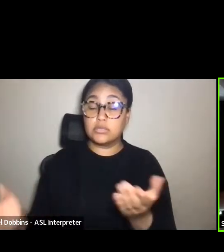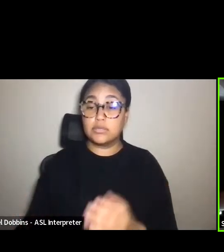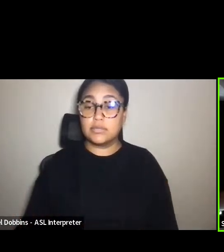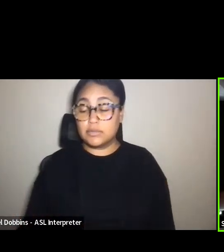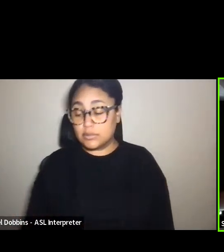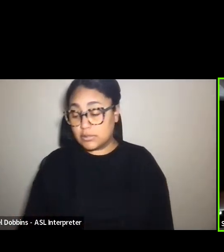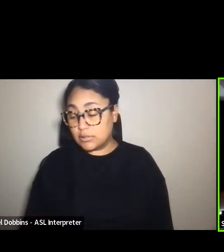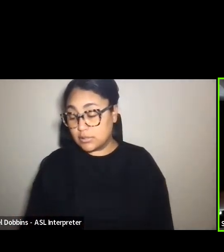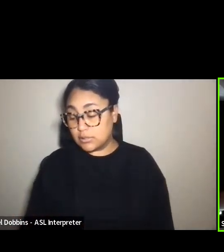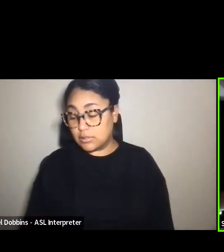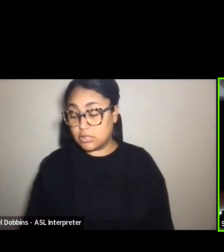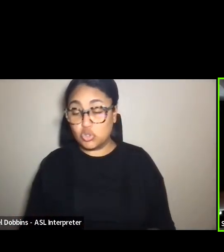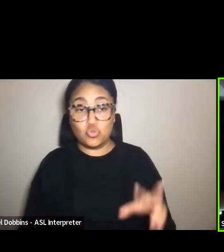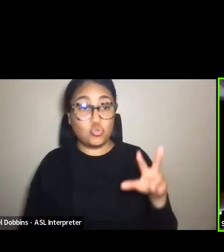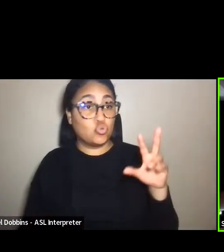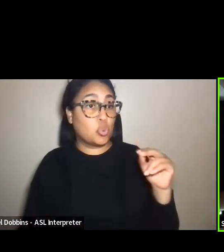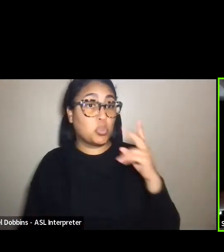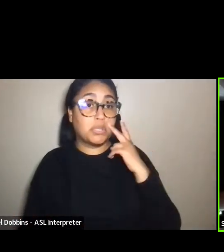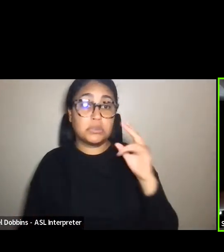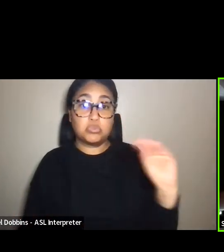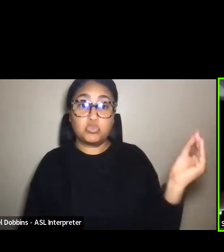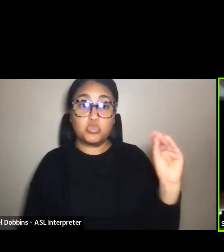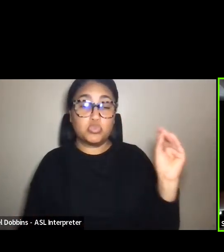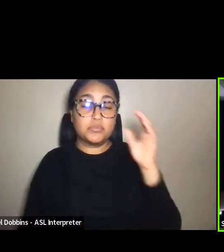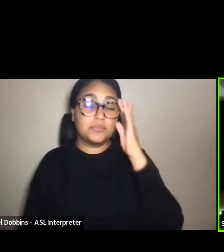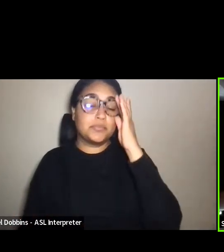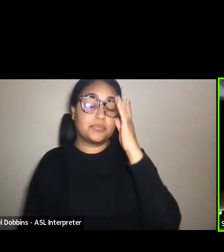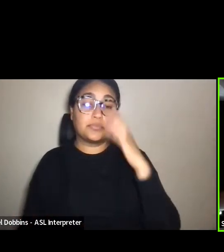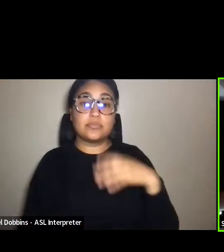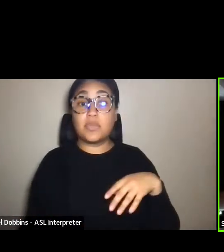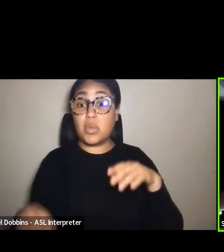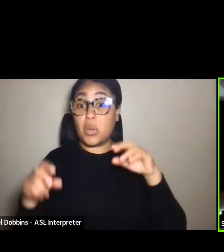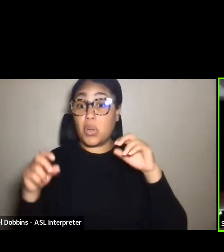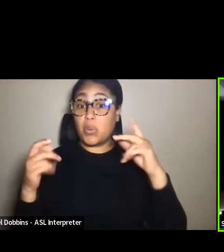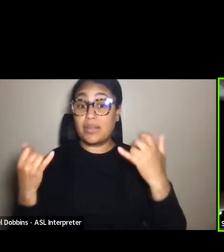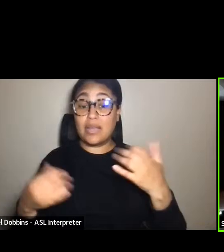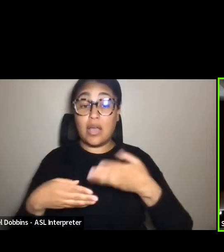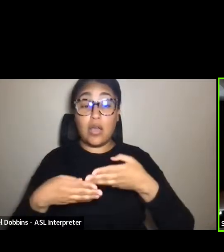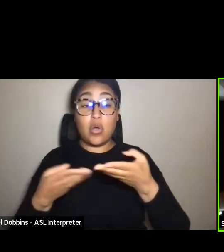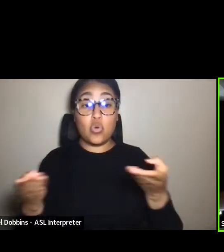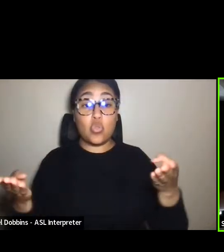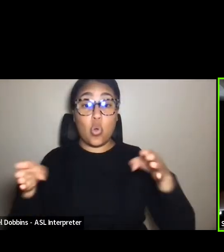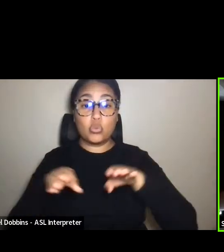Great. Not that I can see. Okay. So in closing,